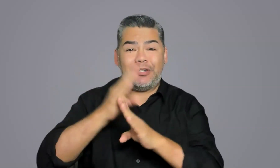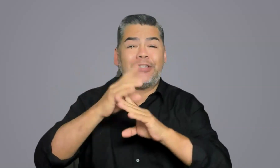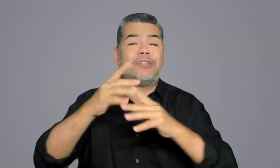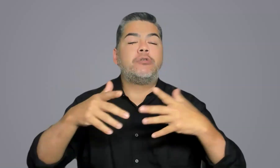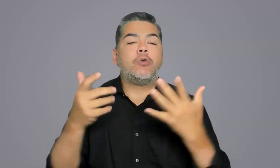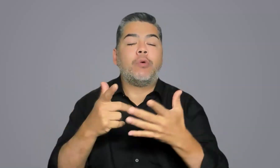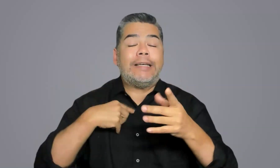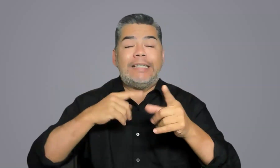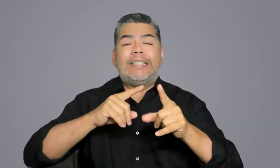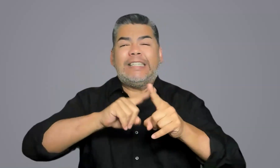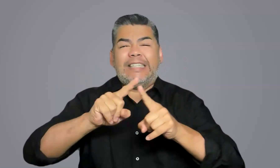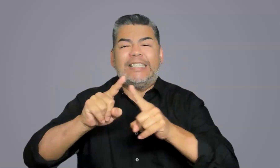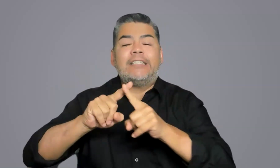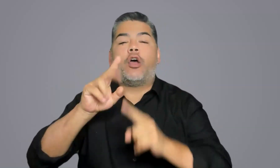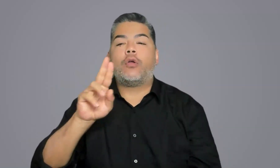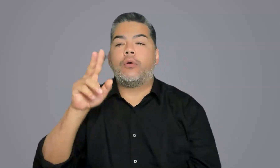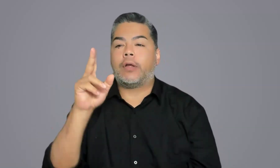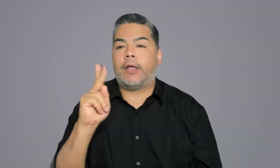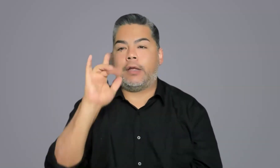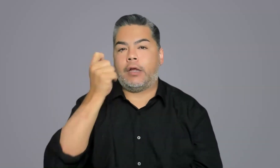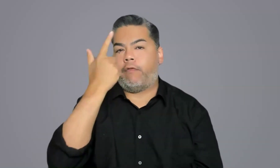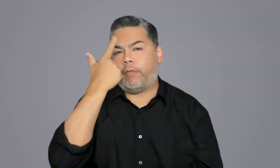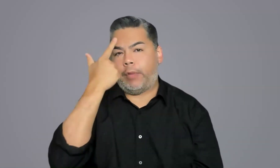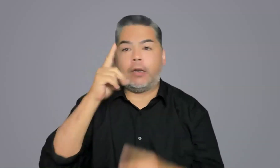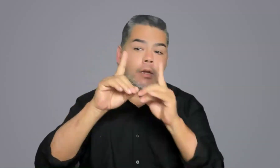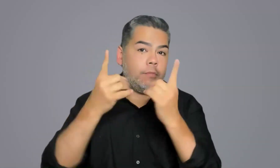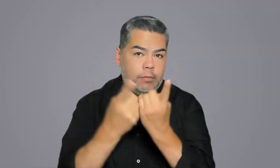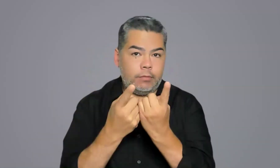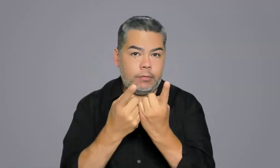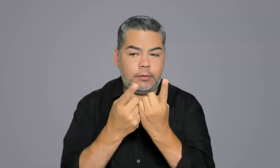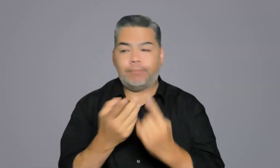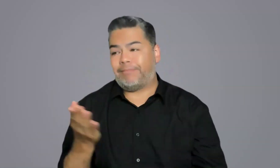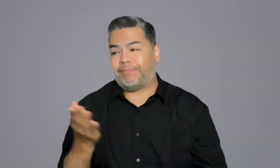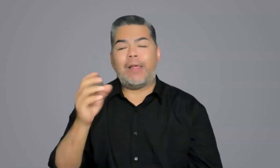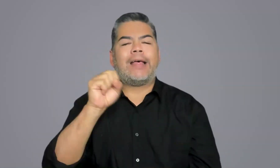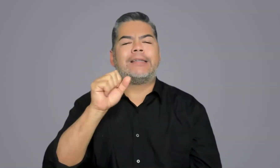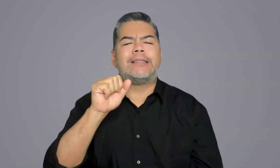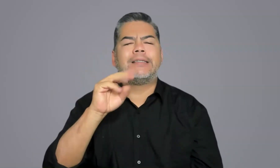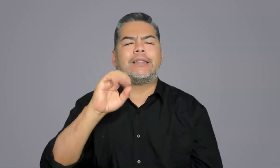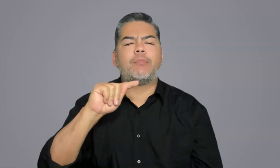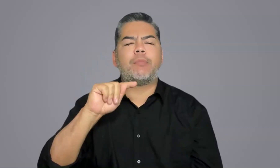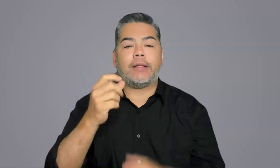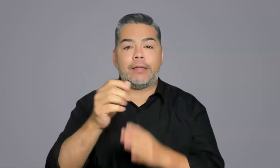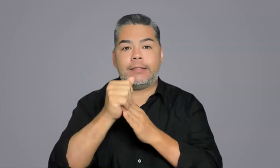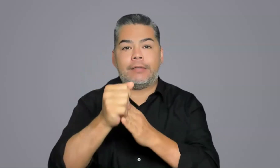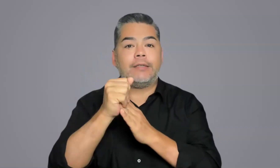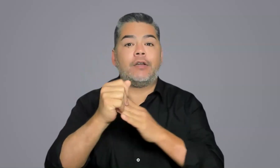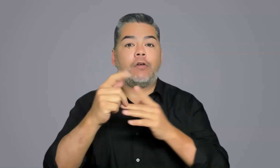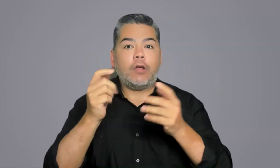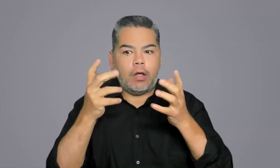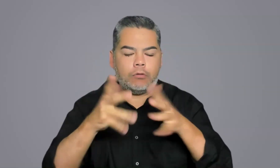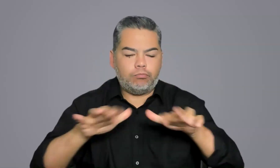UK government departments, Samantha has led initiatives to improve the accessibility of digital content, services,